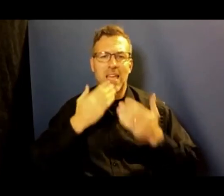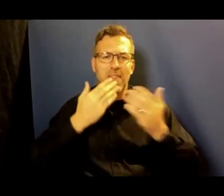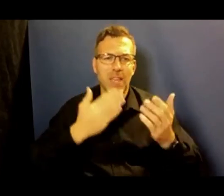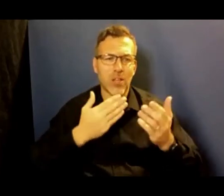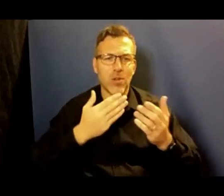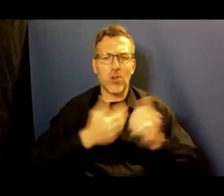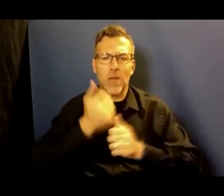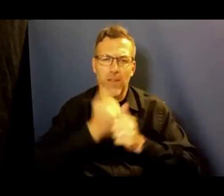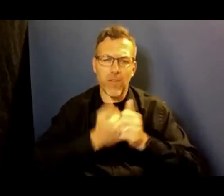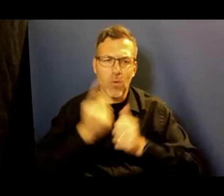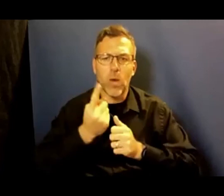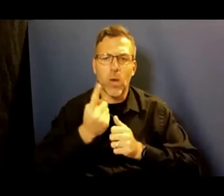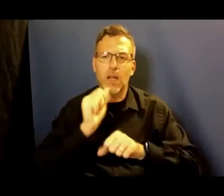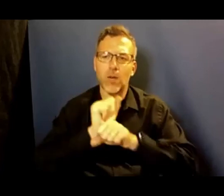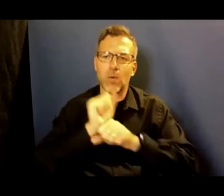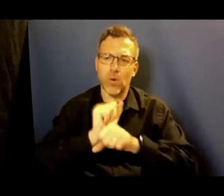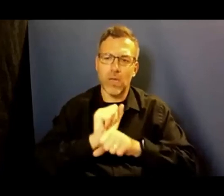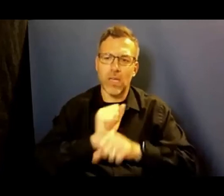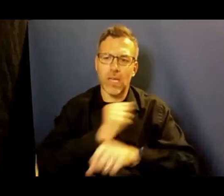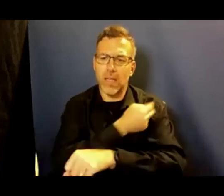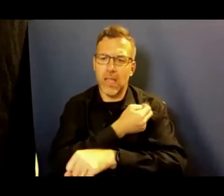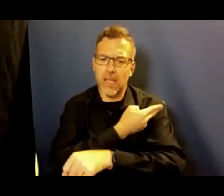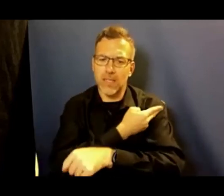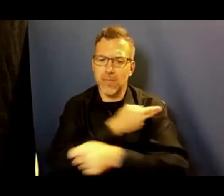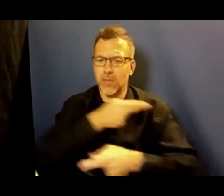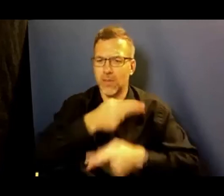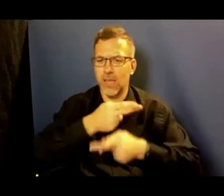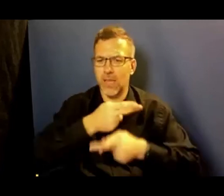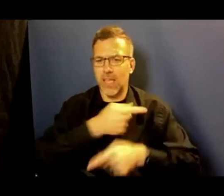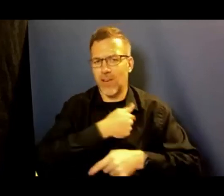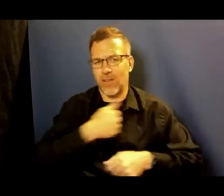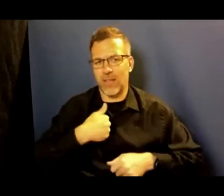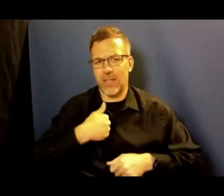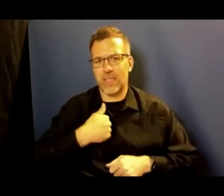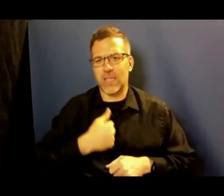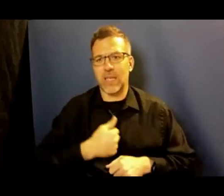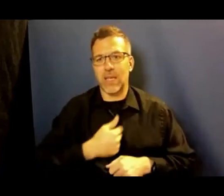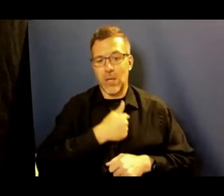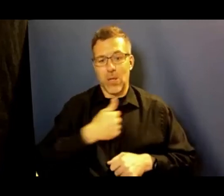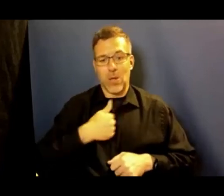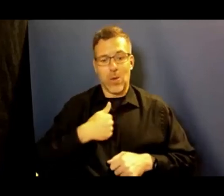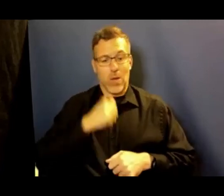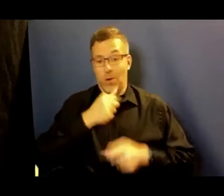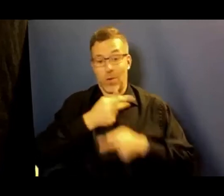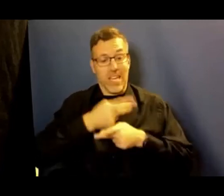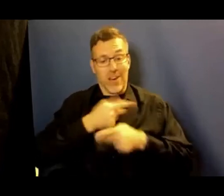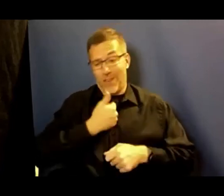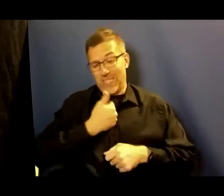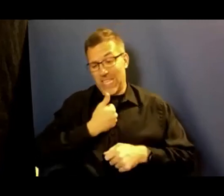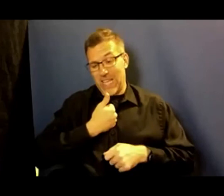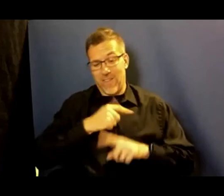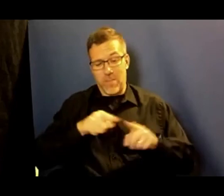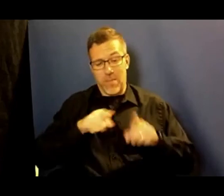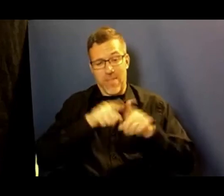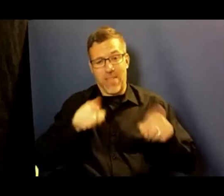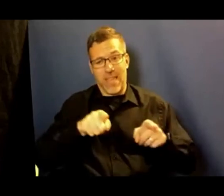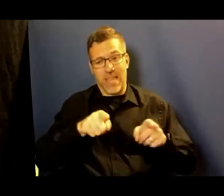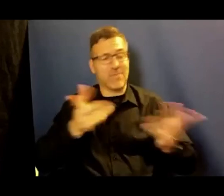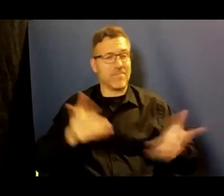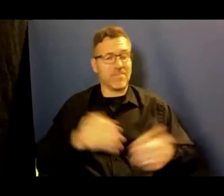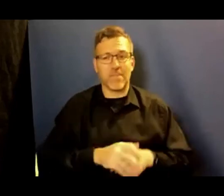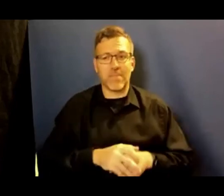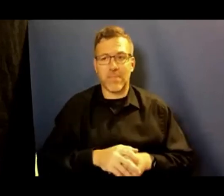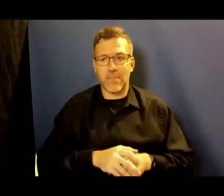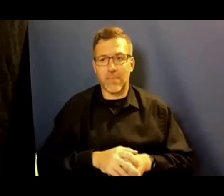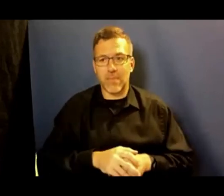work and really taking care of us, even when we do a pretty poor job of taking care of ourselves and each other. Y'all aren't the only ones. Doctors aren't